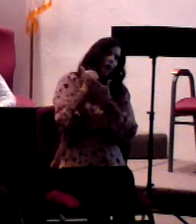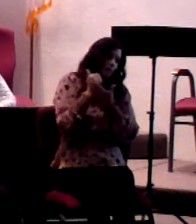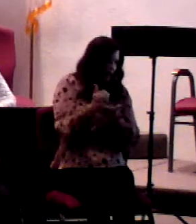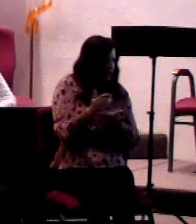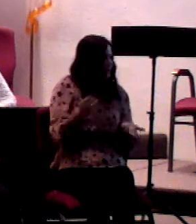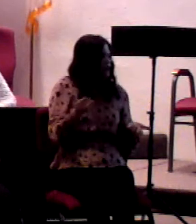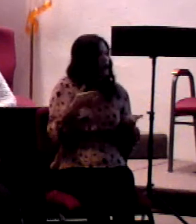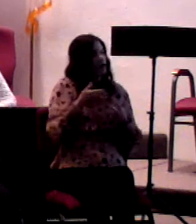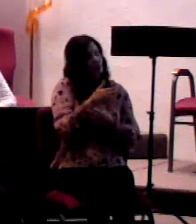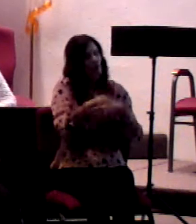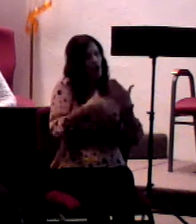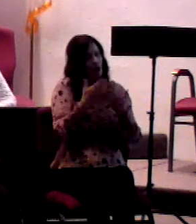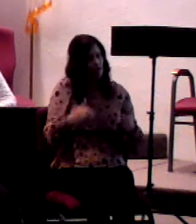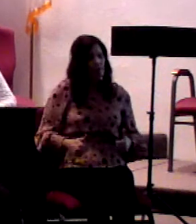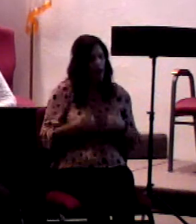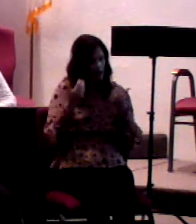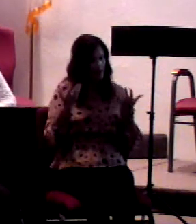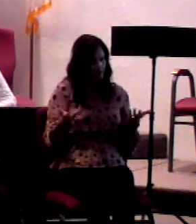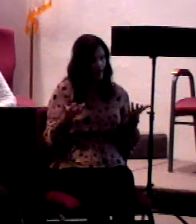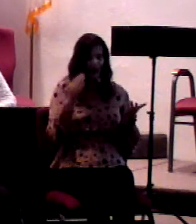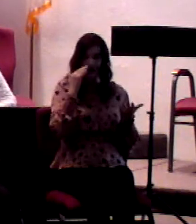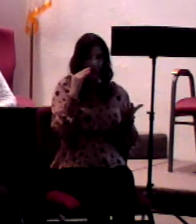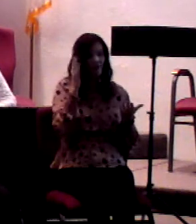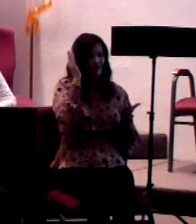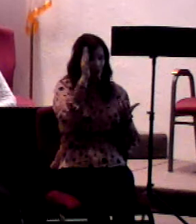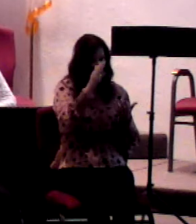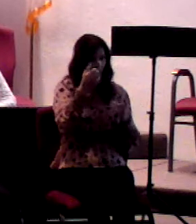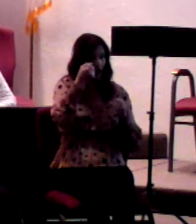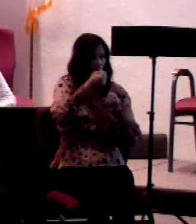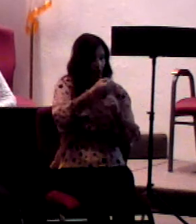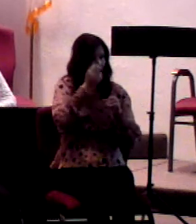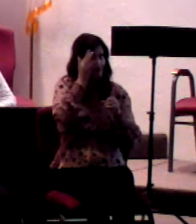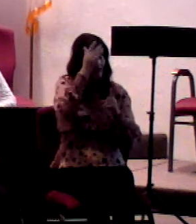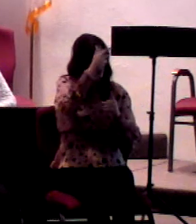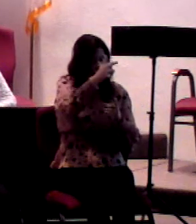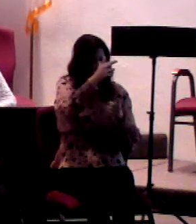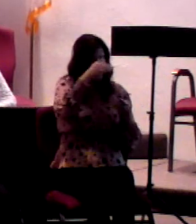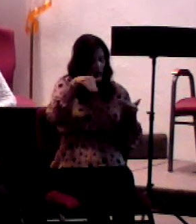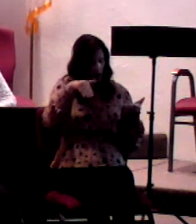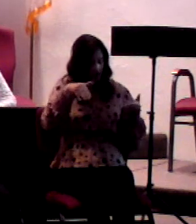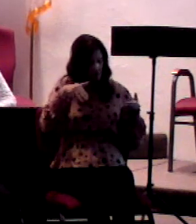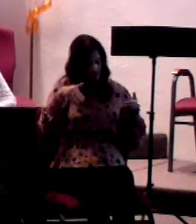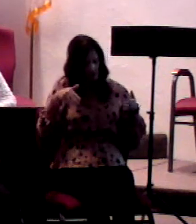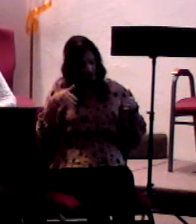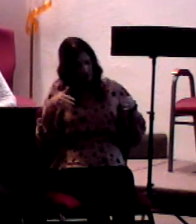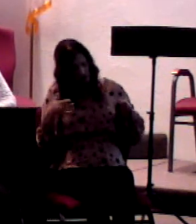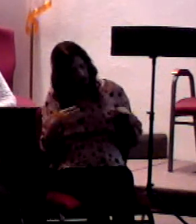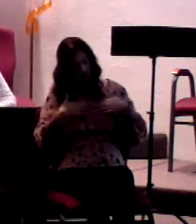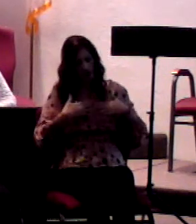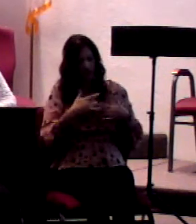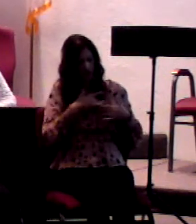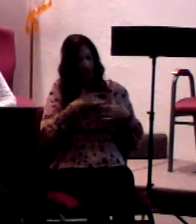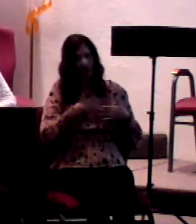throughout all of my life, knowing that there will come a day when my eyes will close and my heart will stop and my breathing will